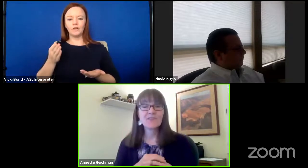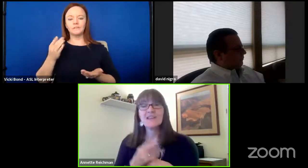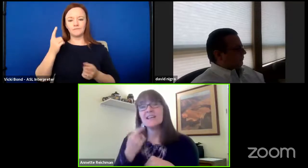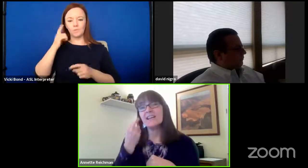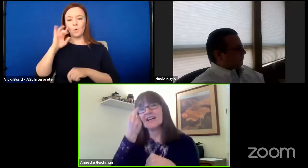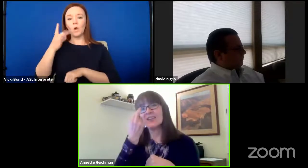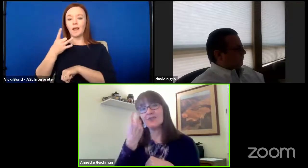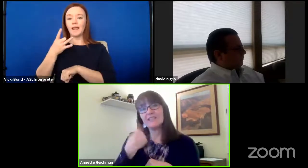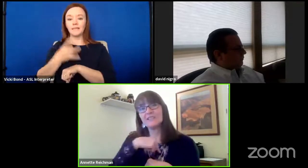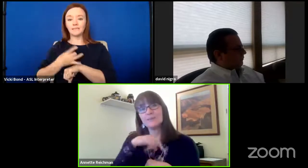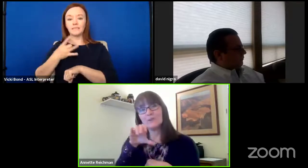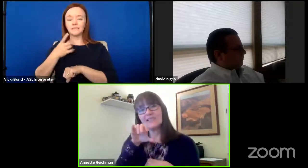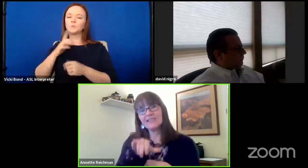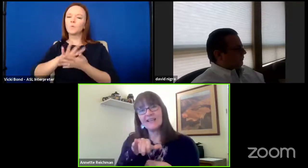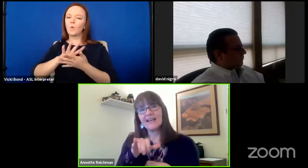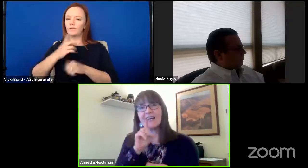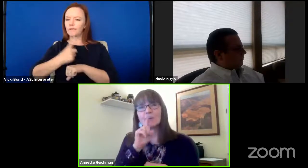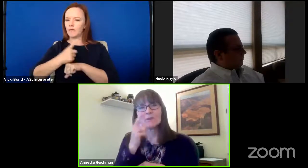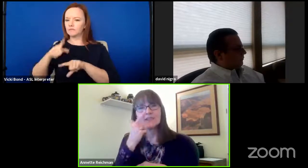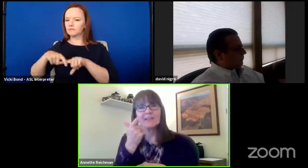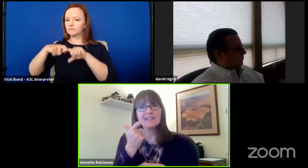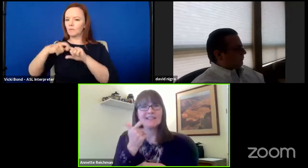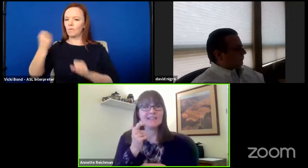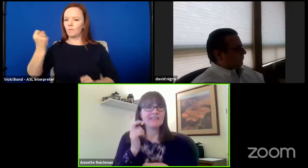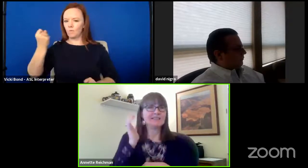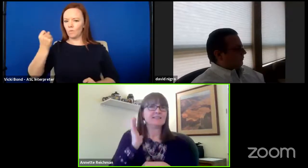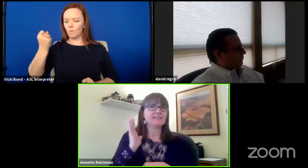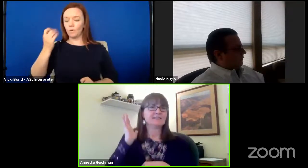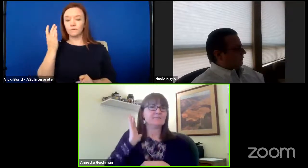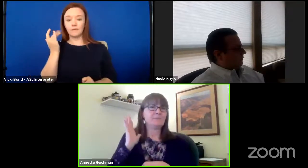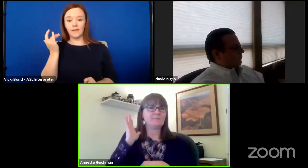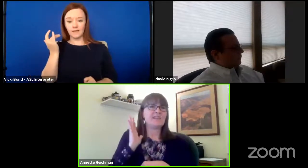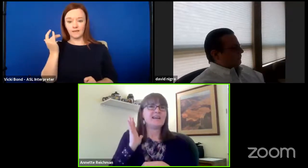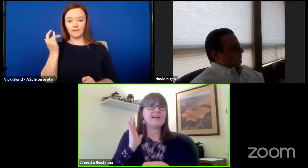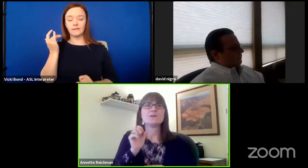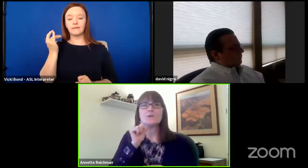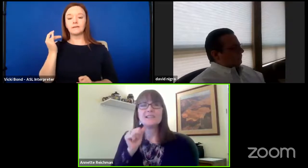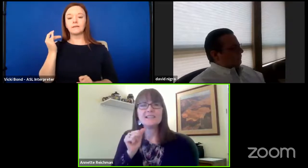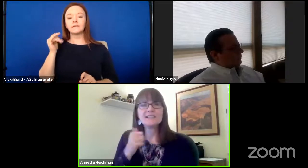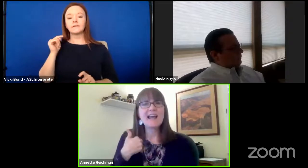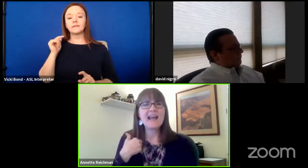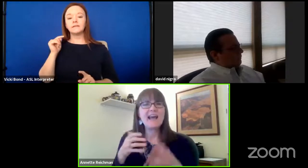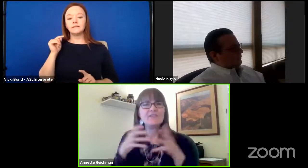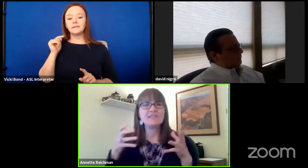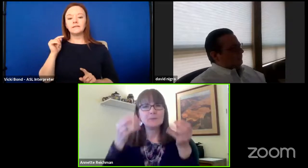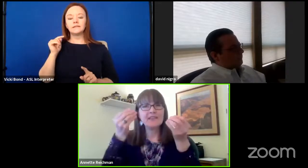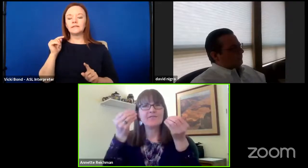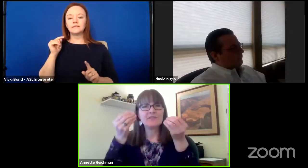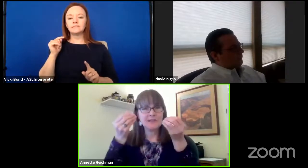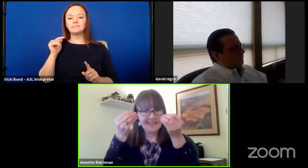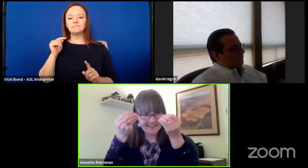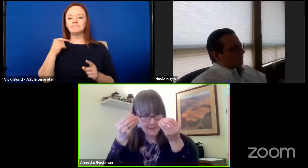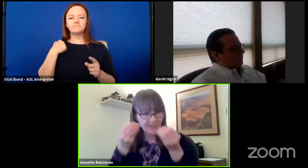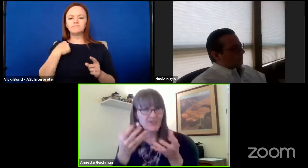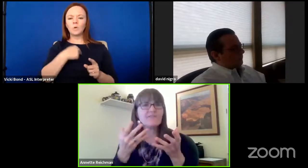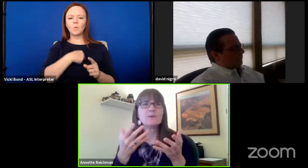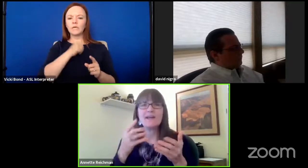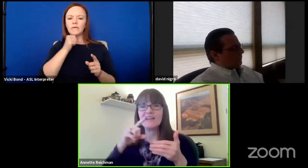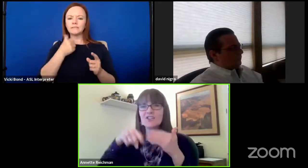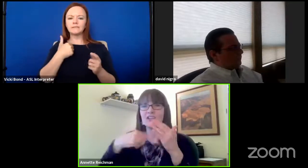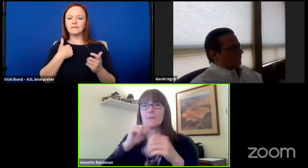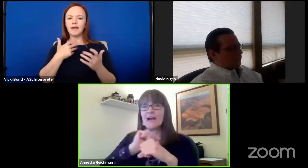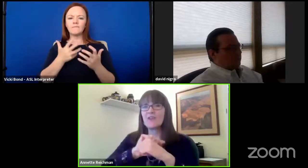days. And the reason we did that was because then we didn't have as